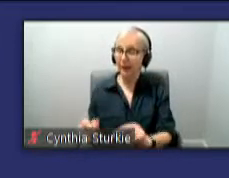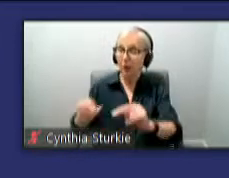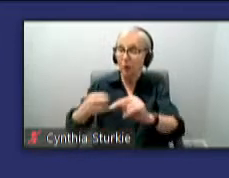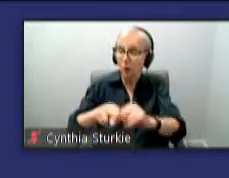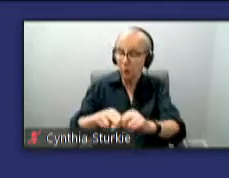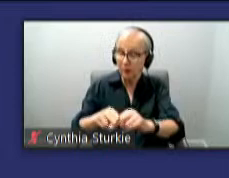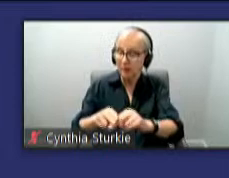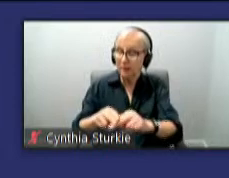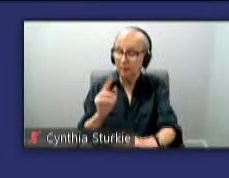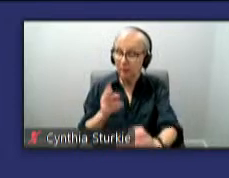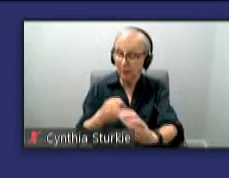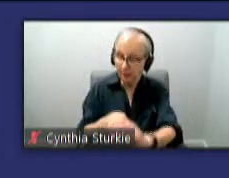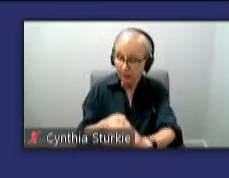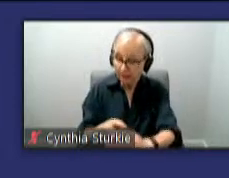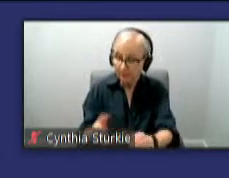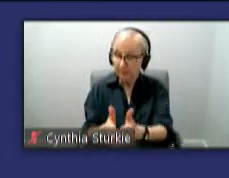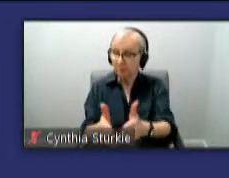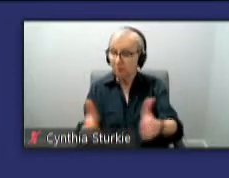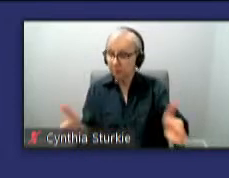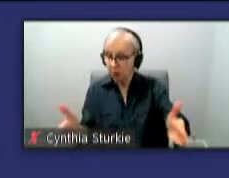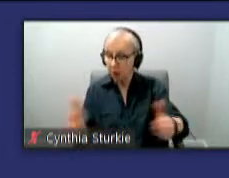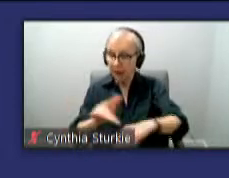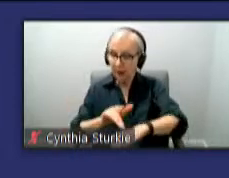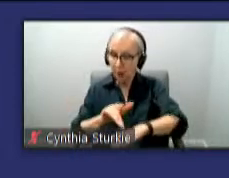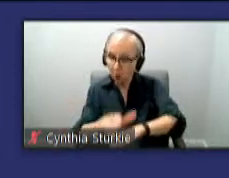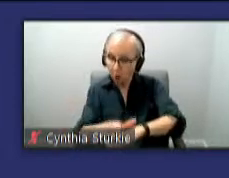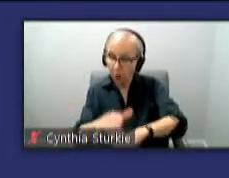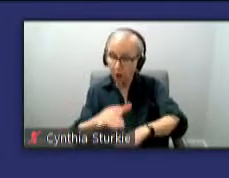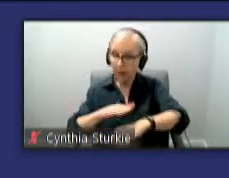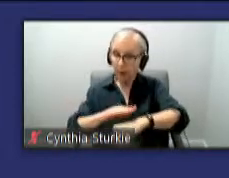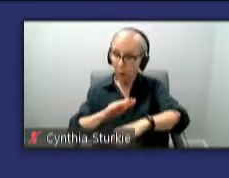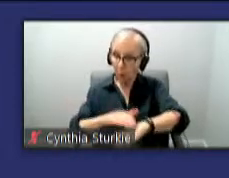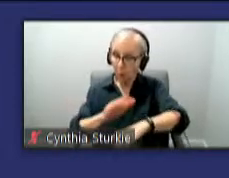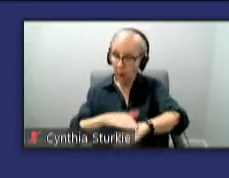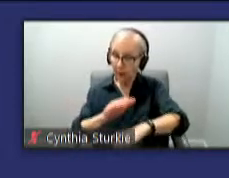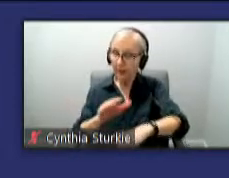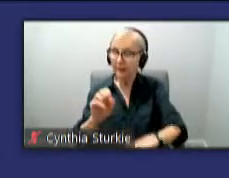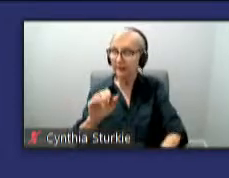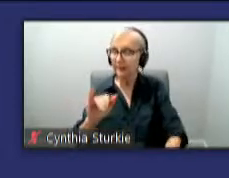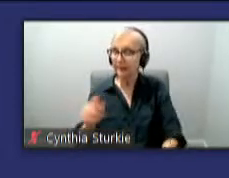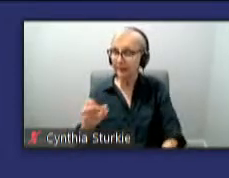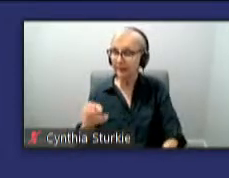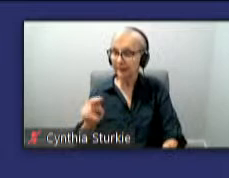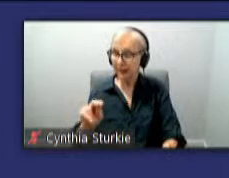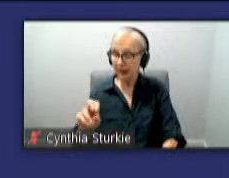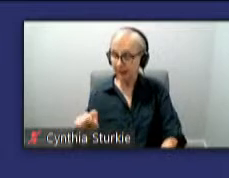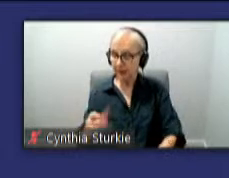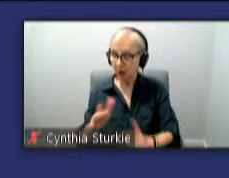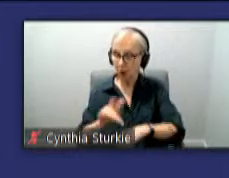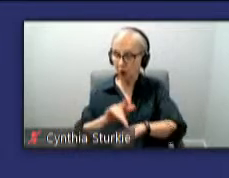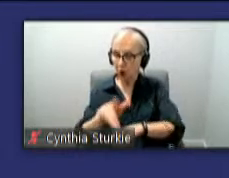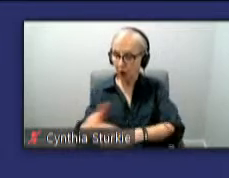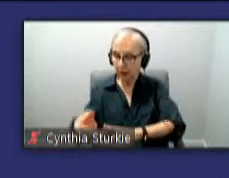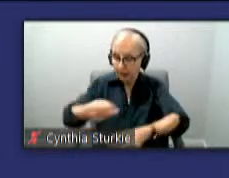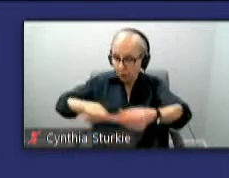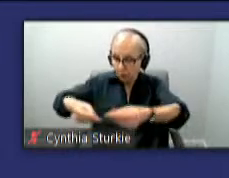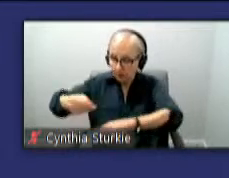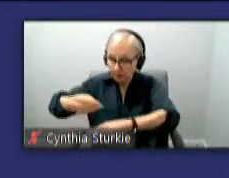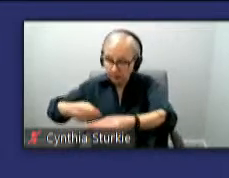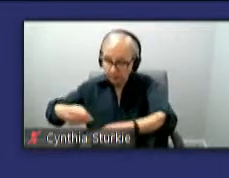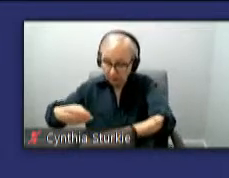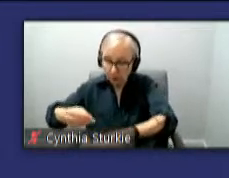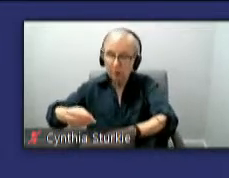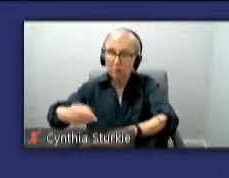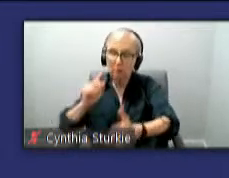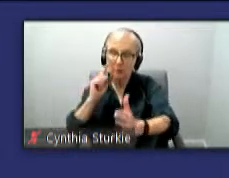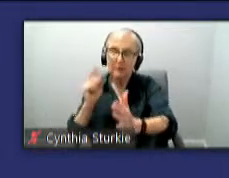broader ability to look at early warning signs of increasing community transmission in areas across the state. Wastewater